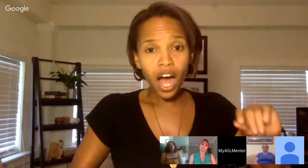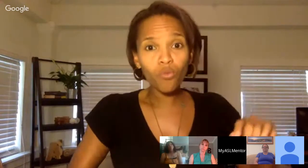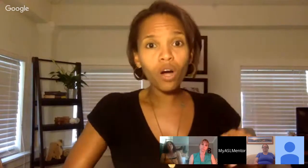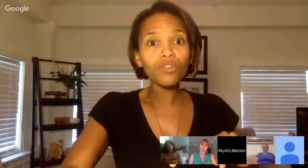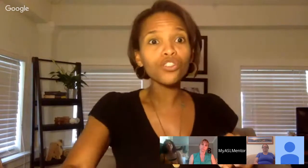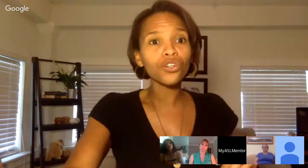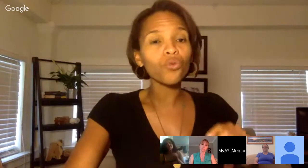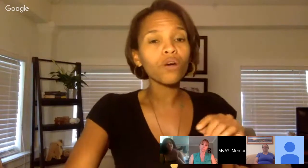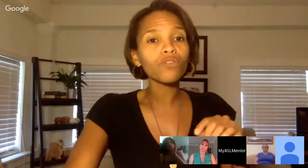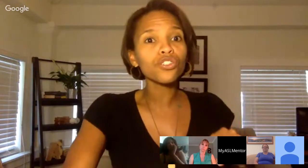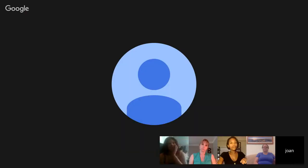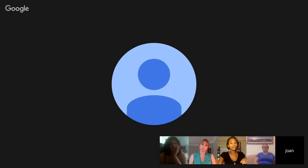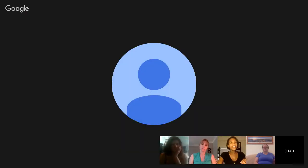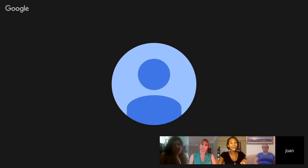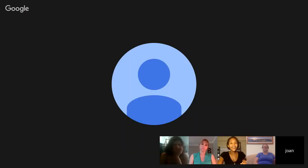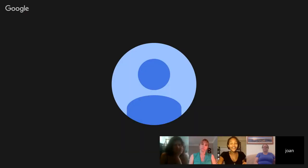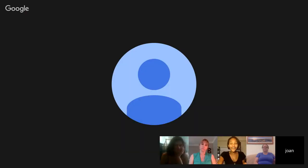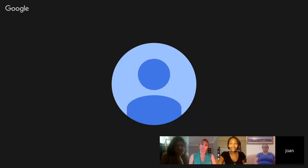you. What